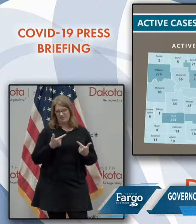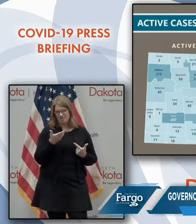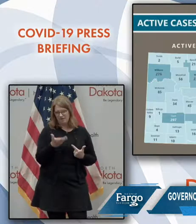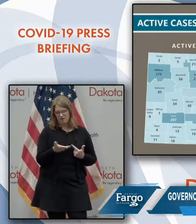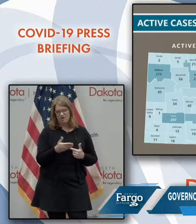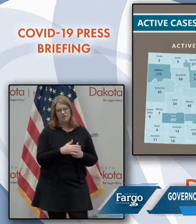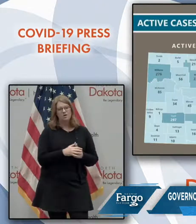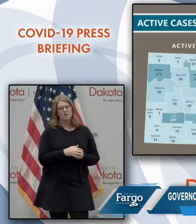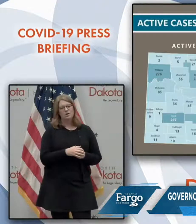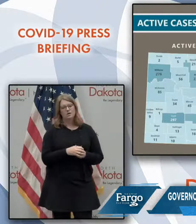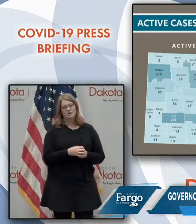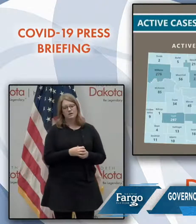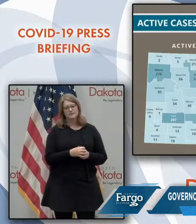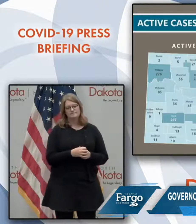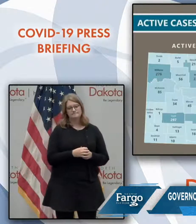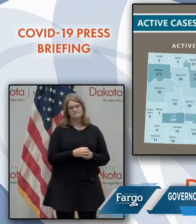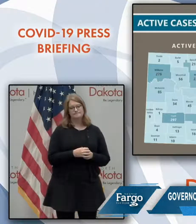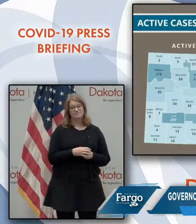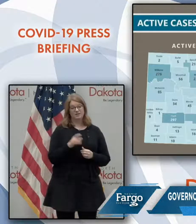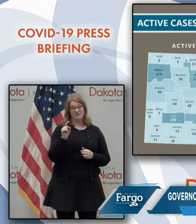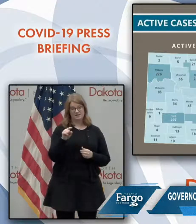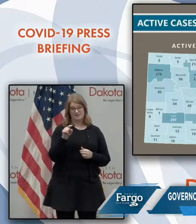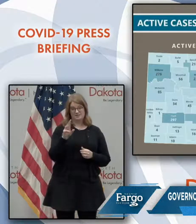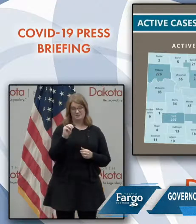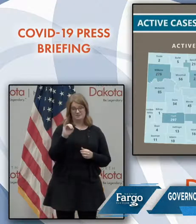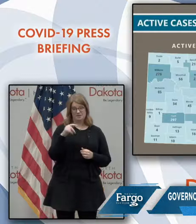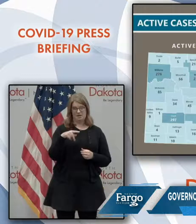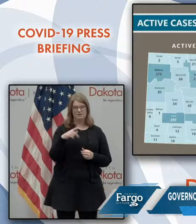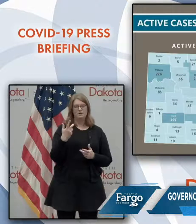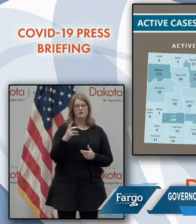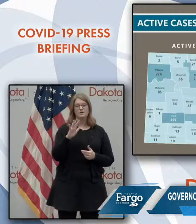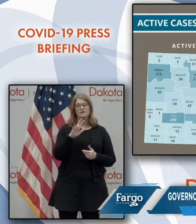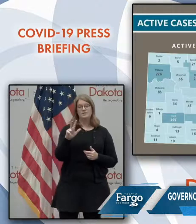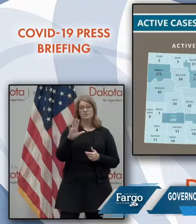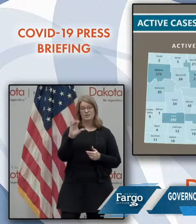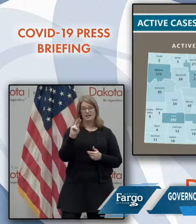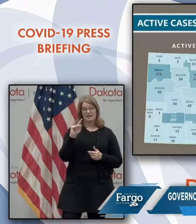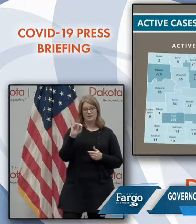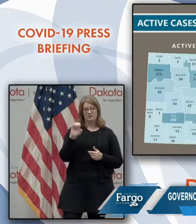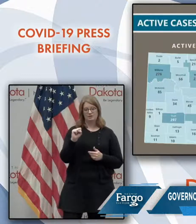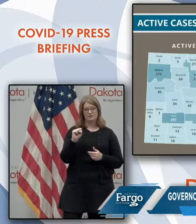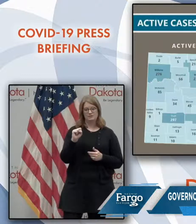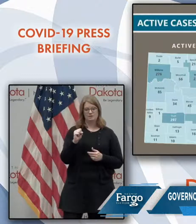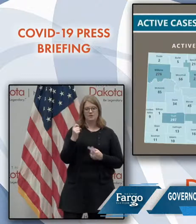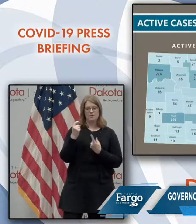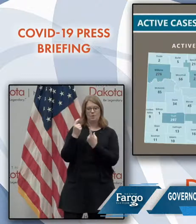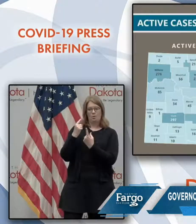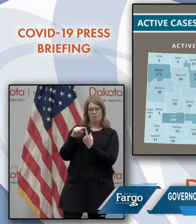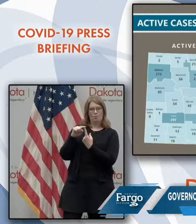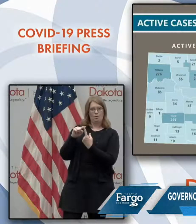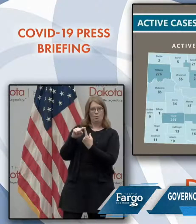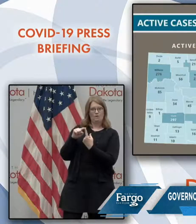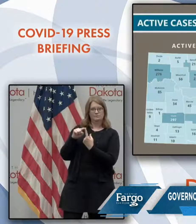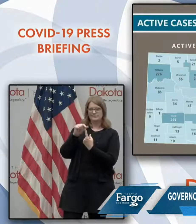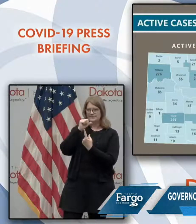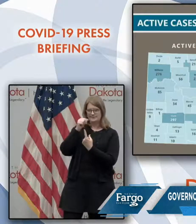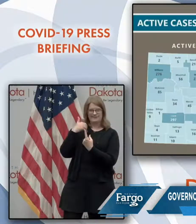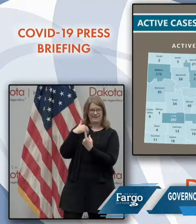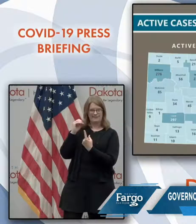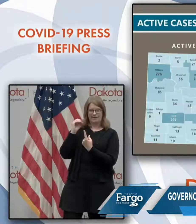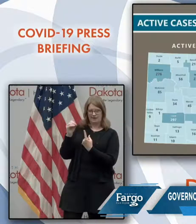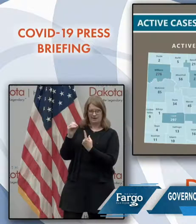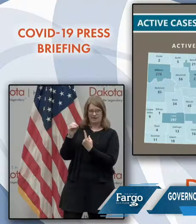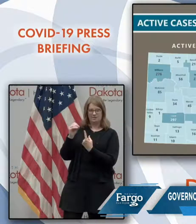we do see here on this map that of the 53 counties, again, all but one have at least one active case of